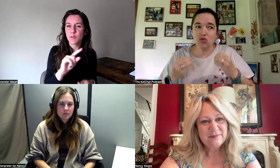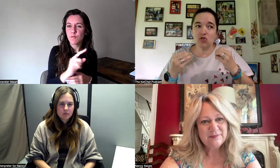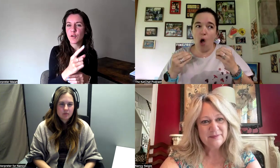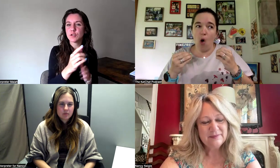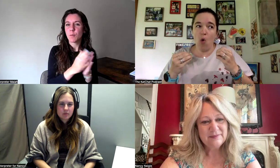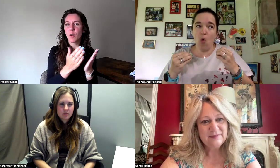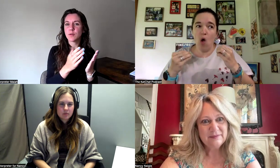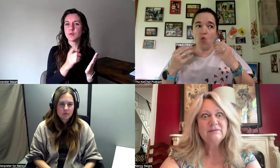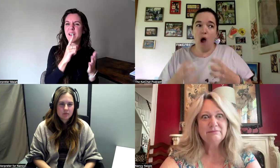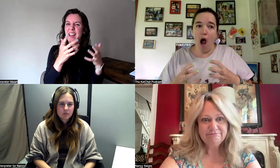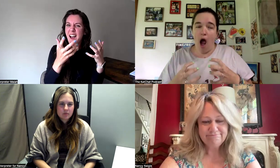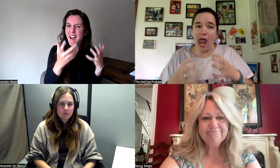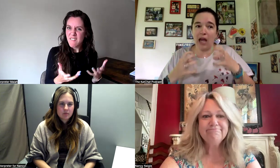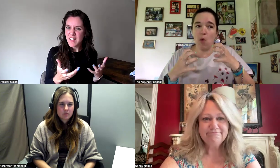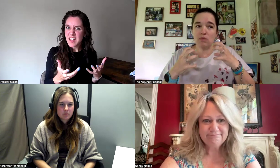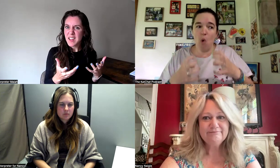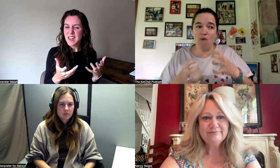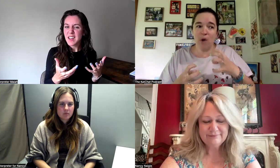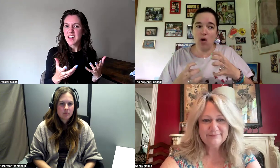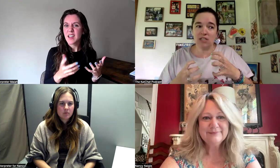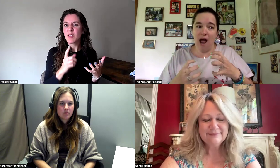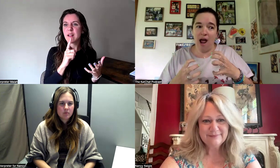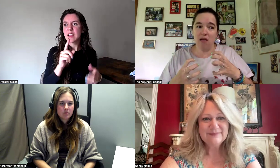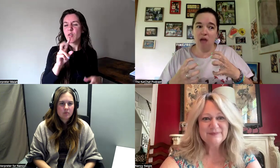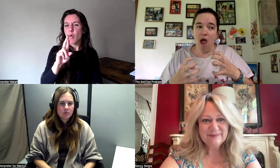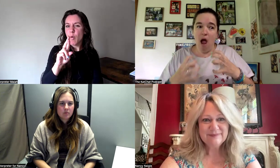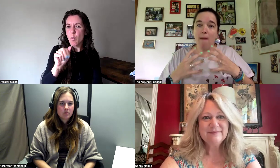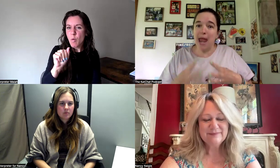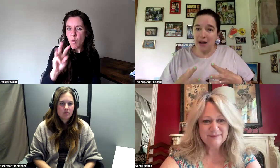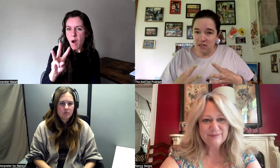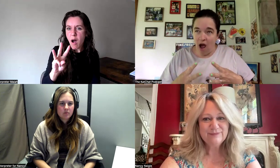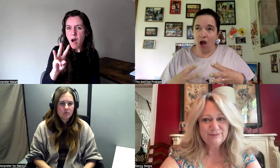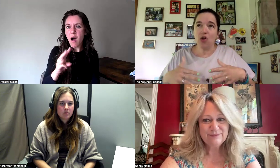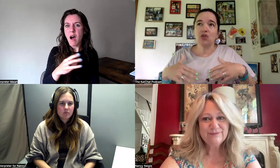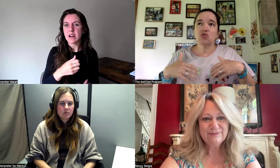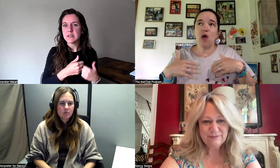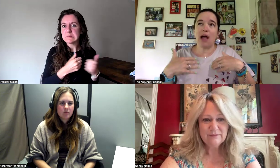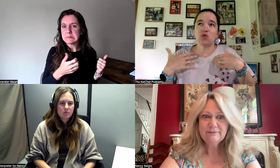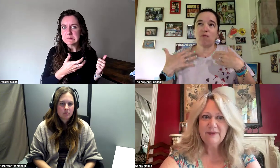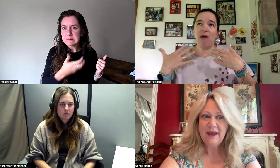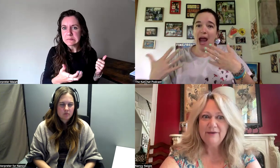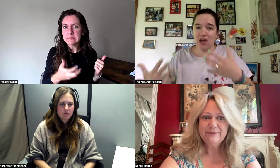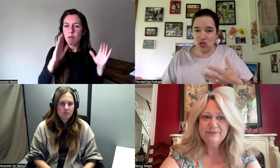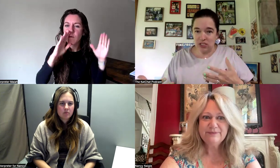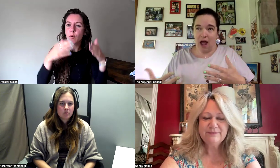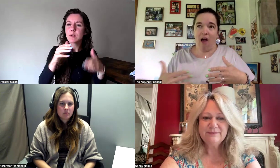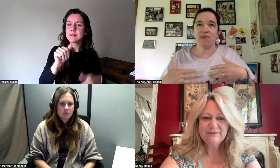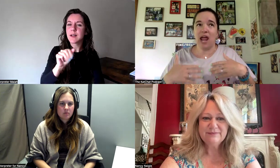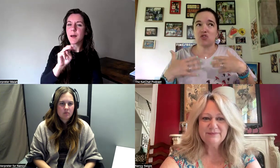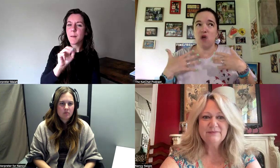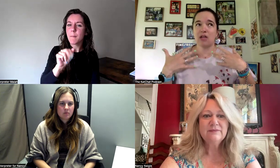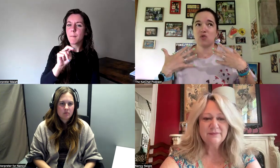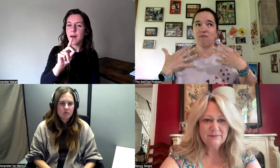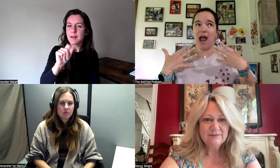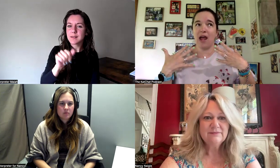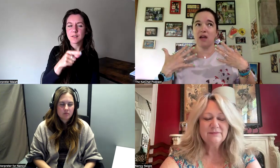heavy, so raw, and it was more focused on Amanda trying to Yeah. find herself